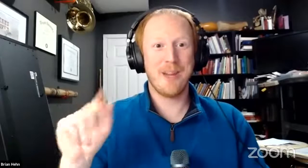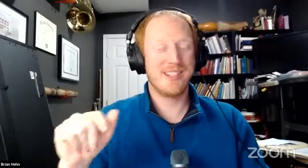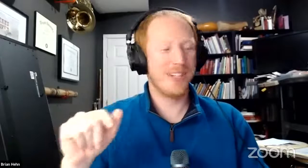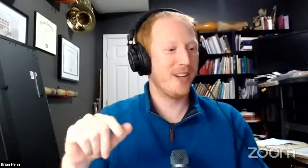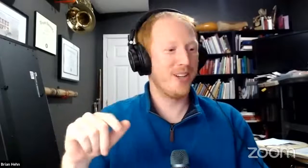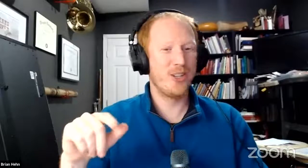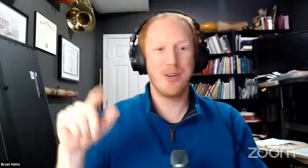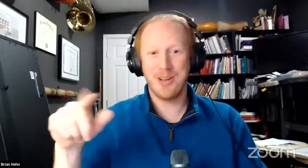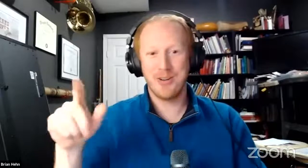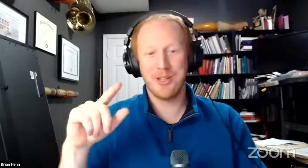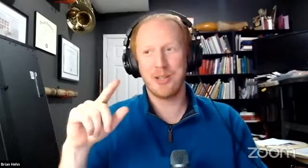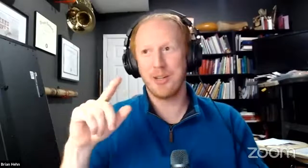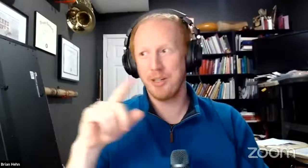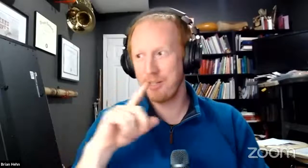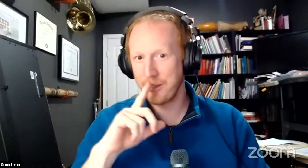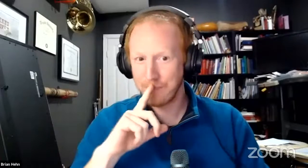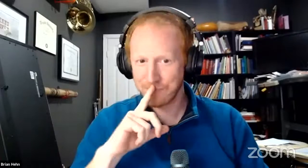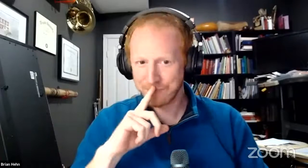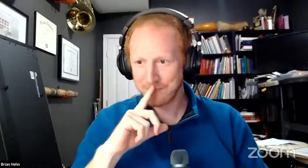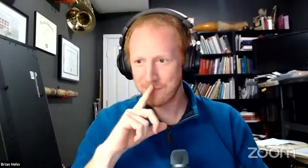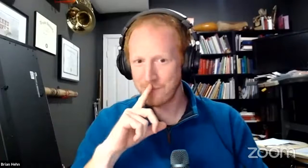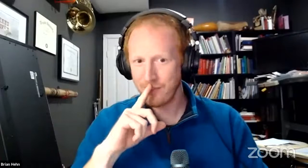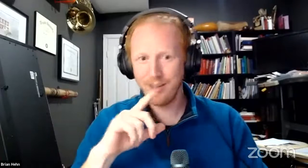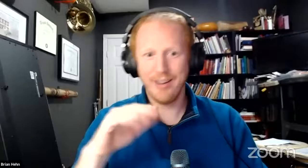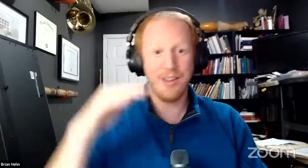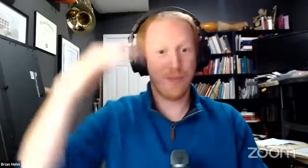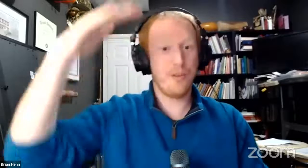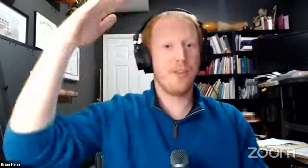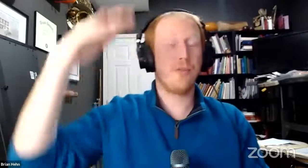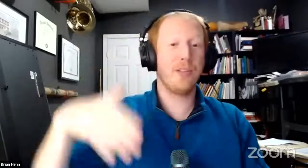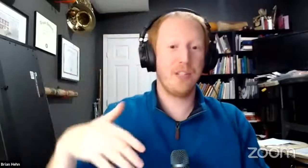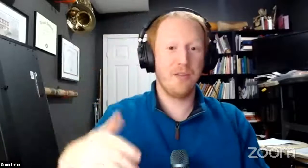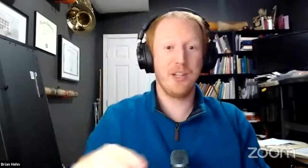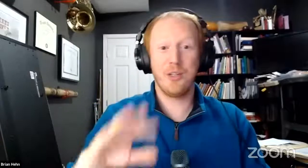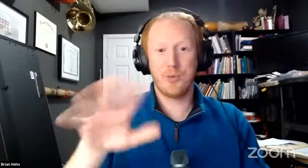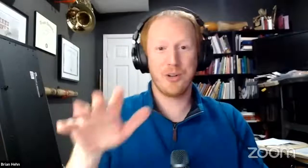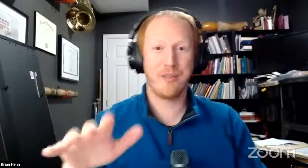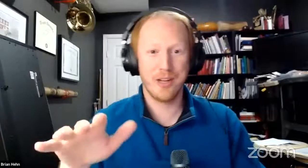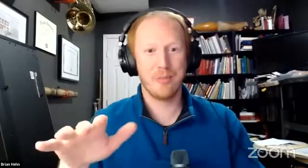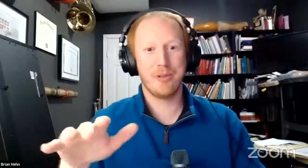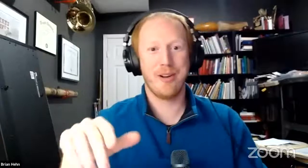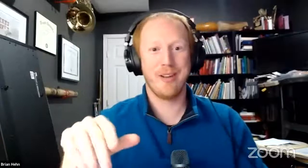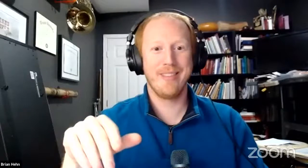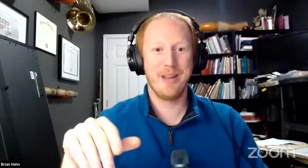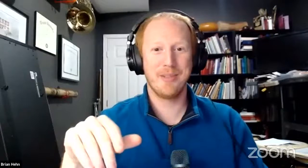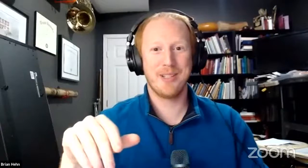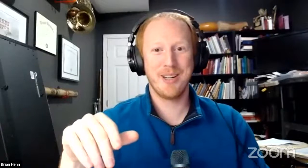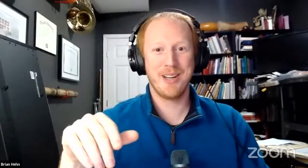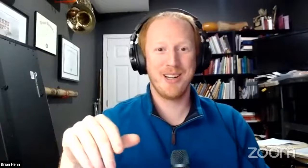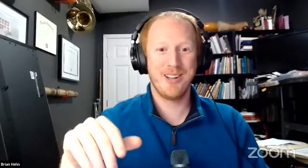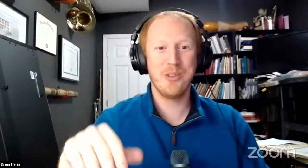and gallant ones who risk their lives to